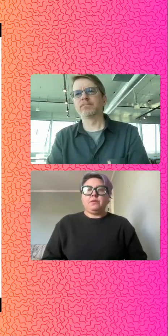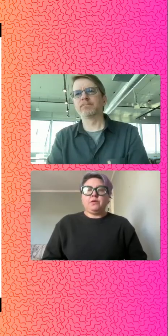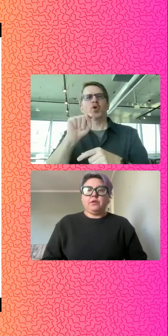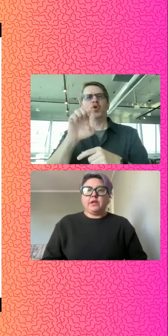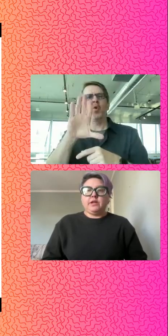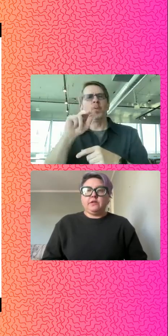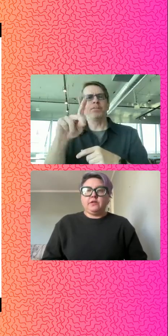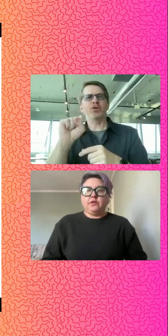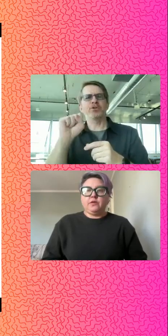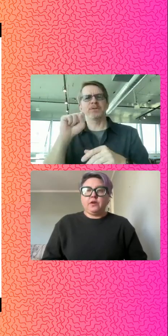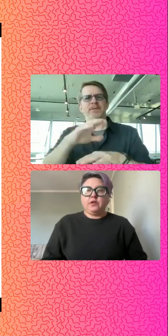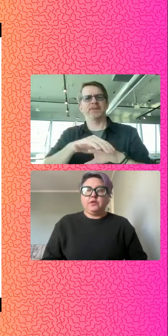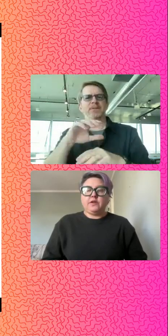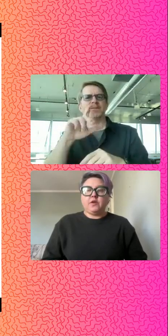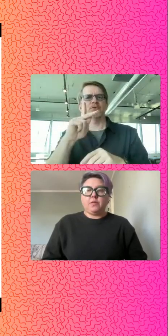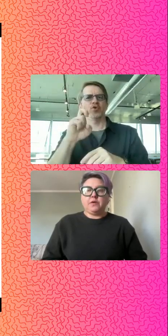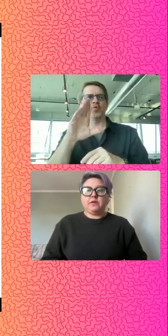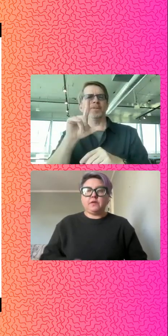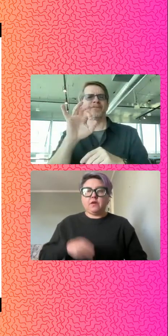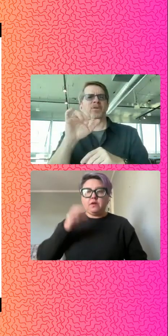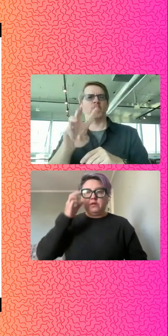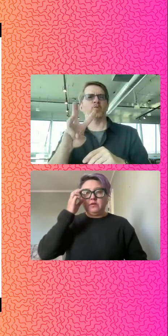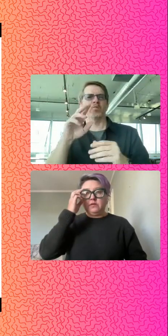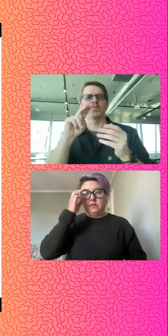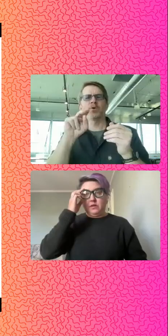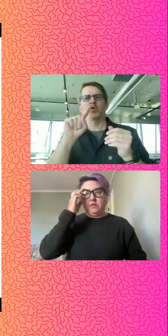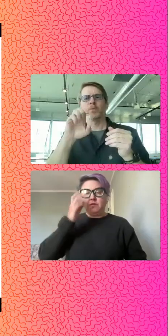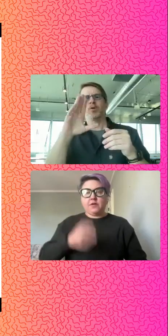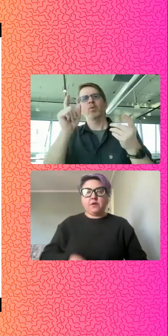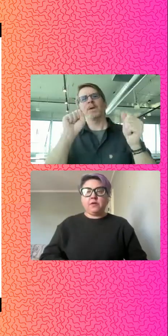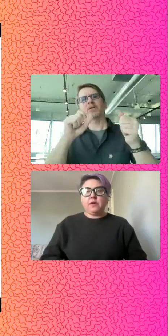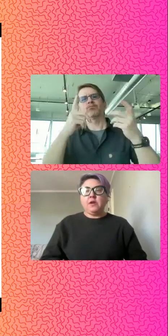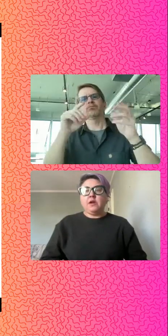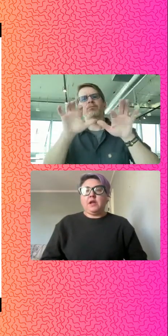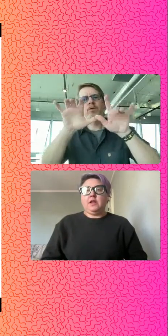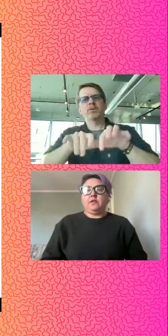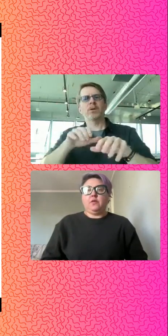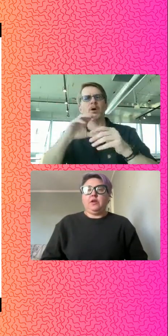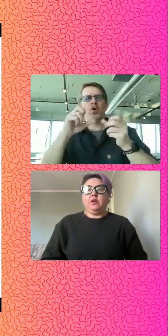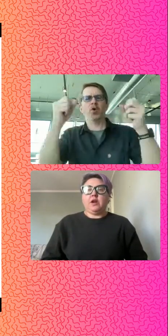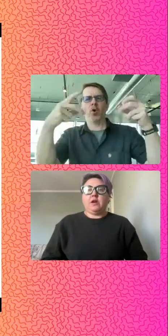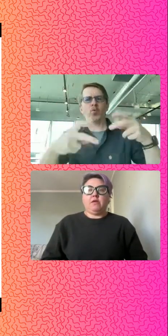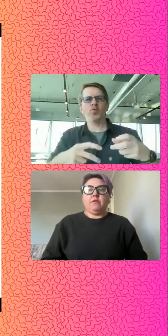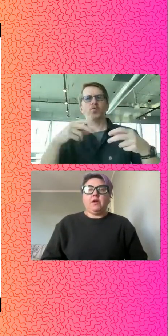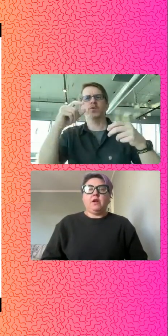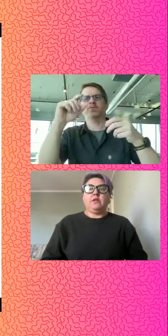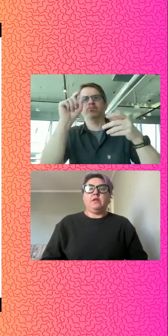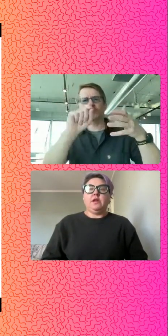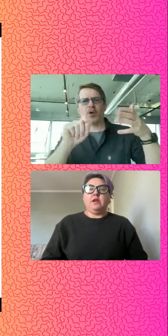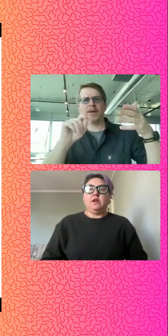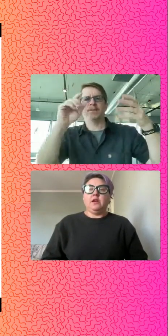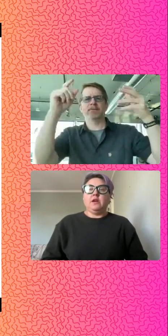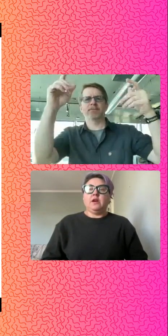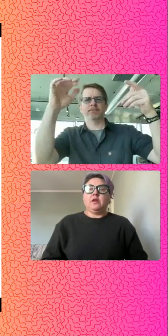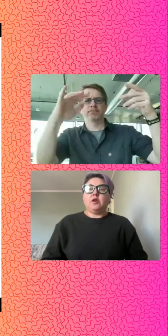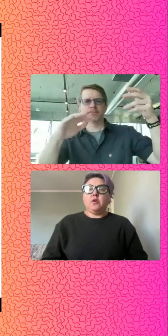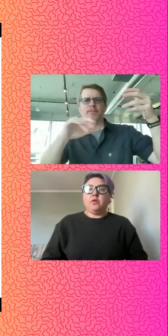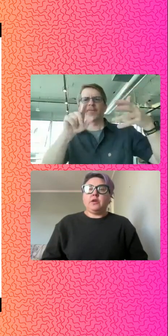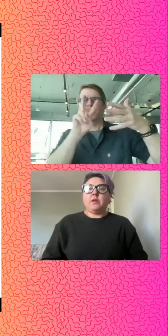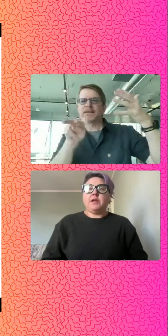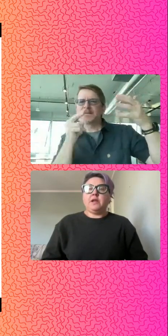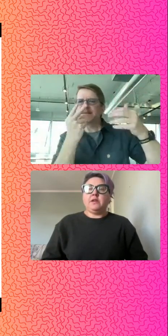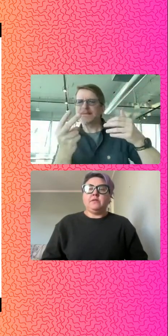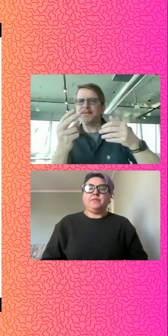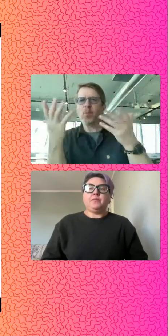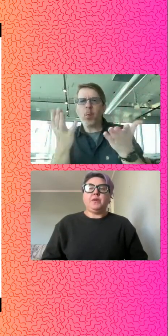And then we were looking into using notebooks on Kubeflow. And so we could have the